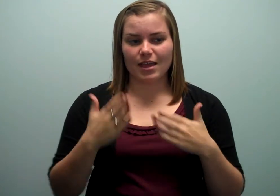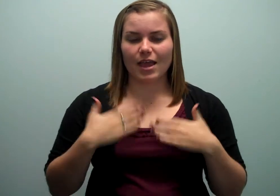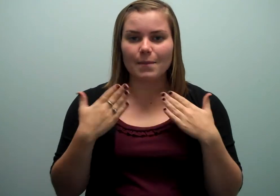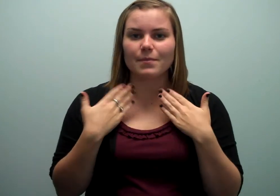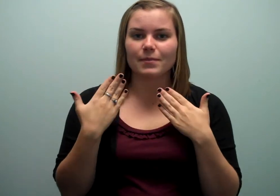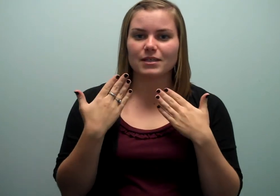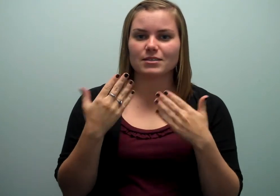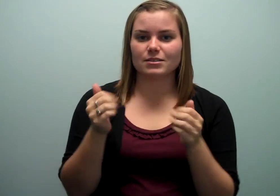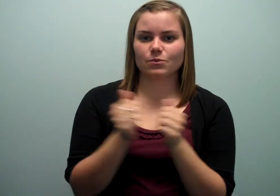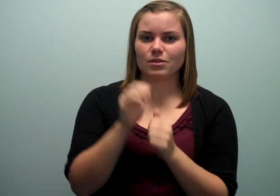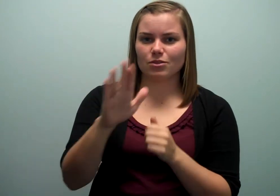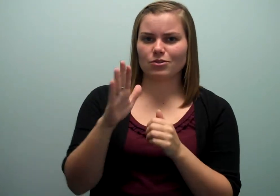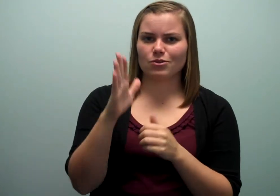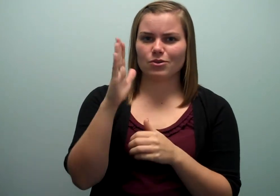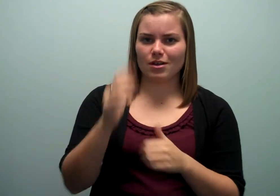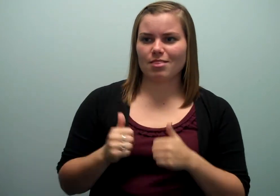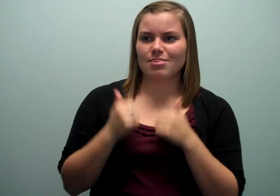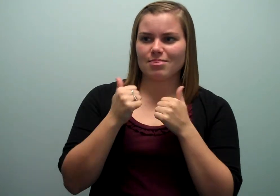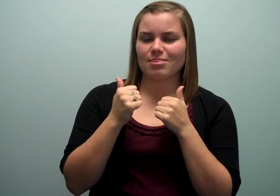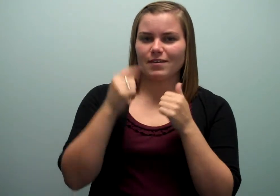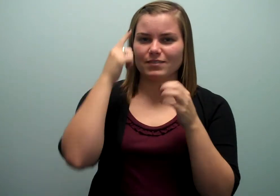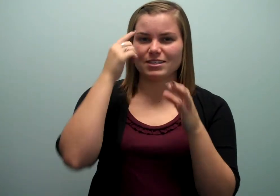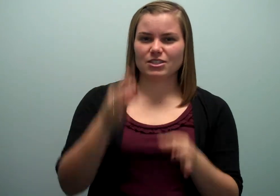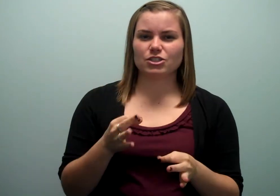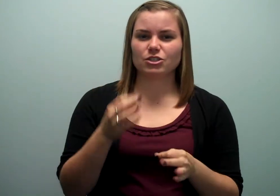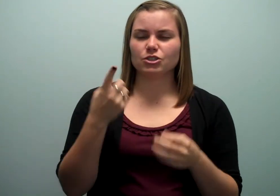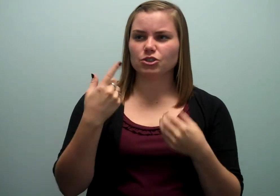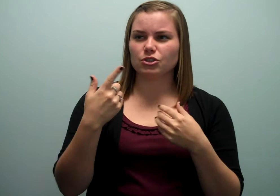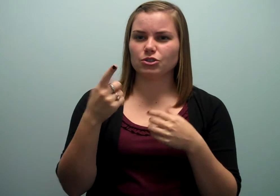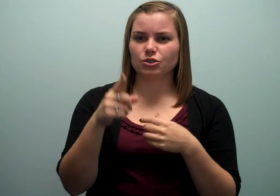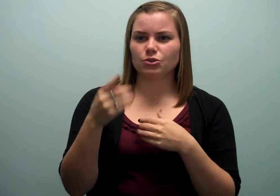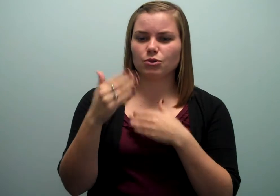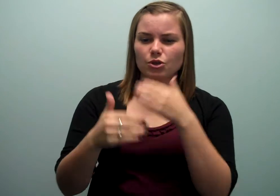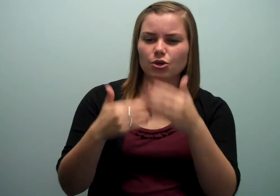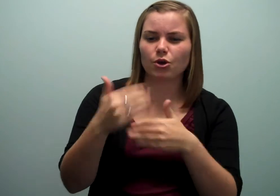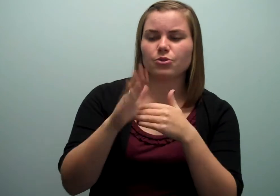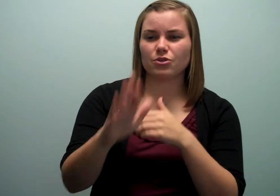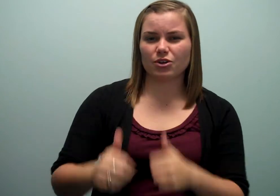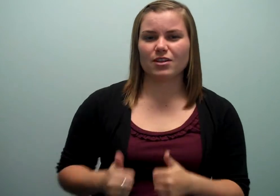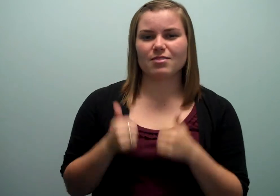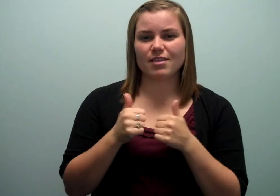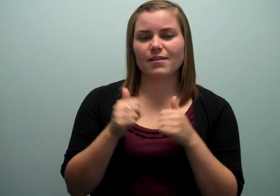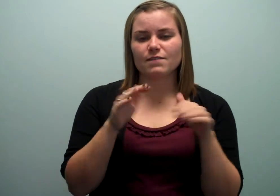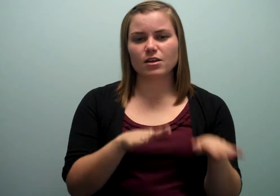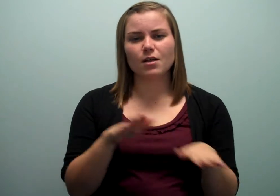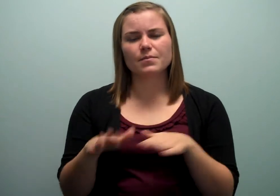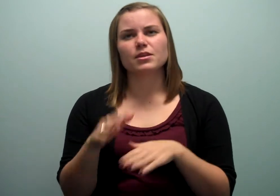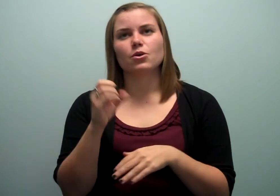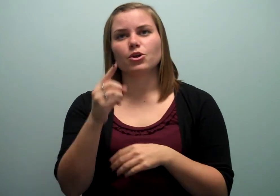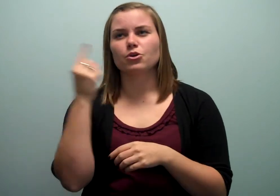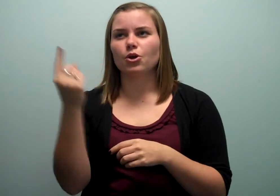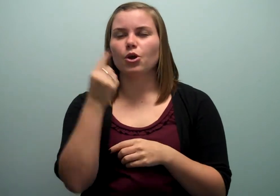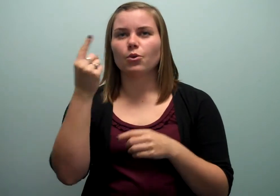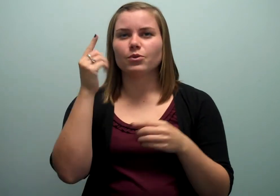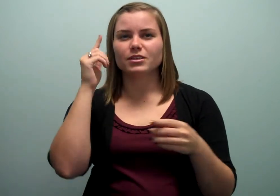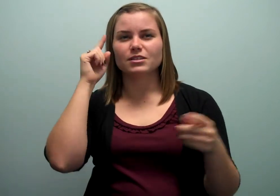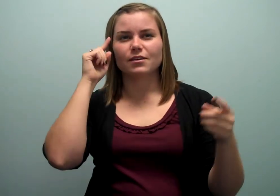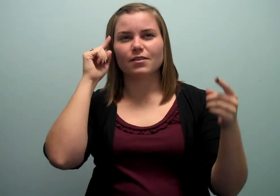choices? Do you simply go through your routine in an unconscious manner? Or do you always keep in the forefront of